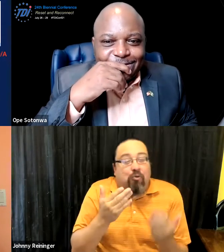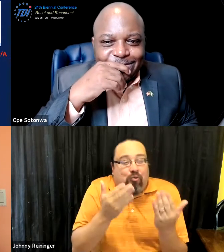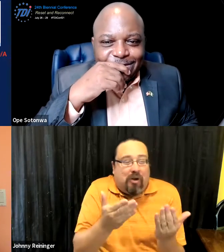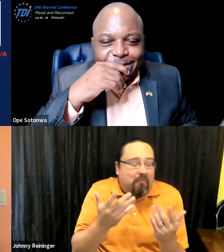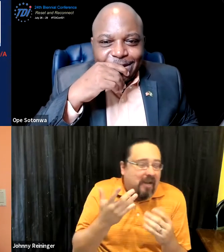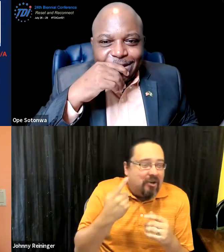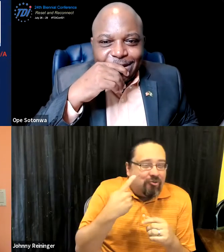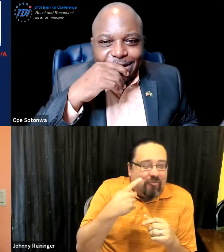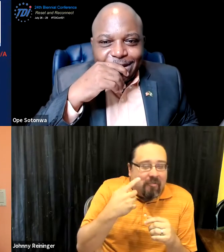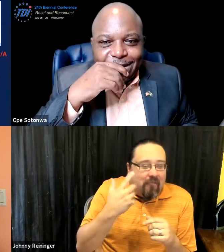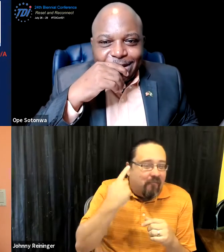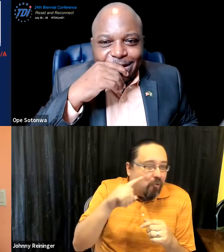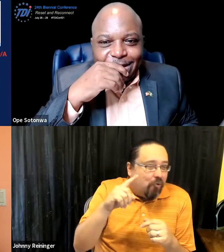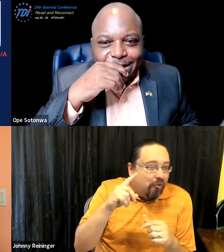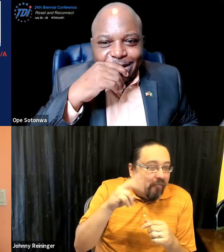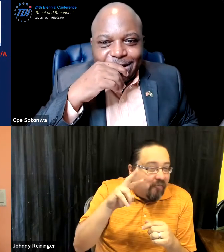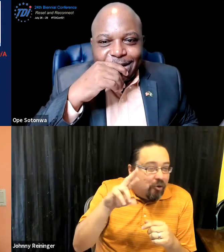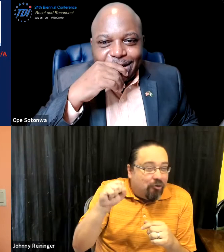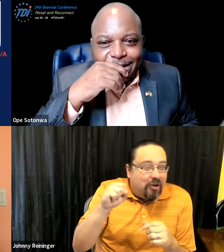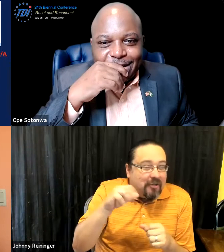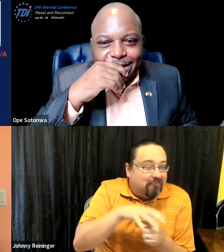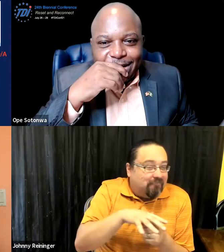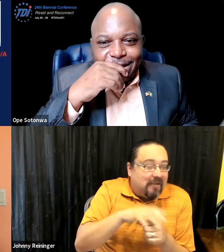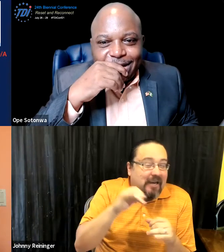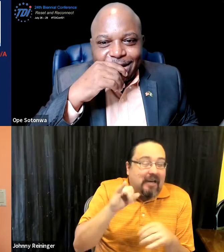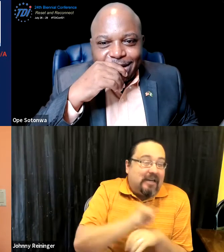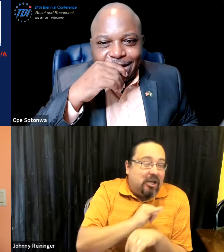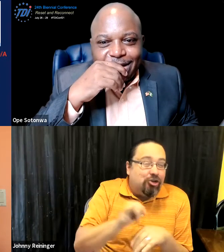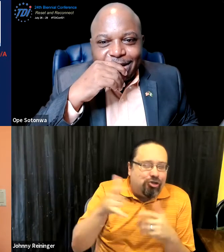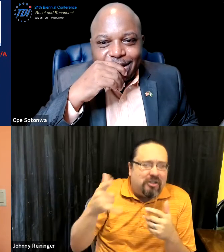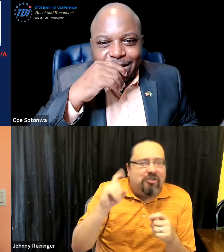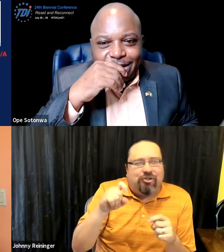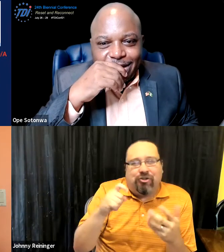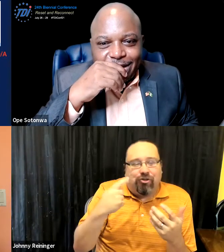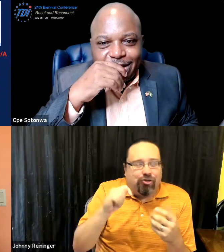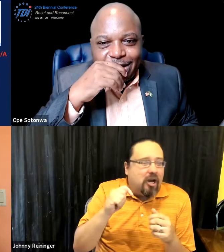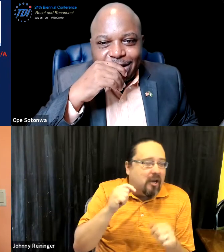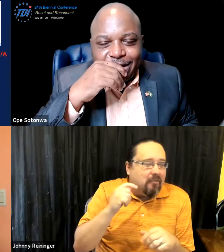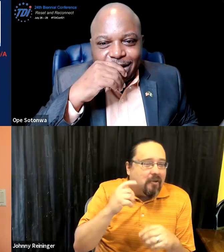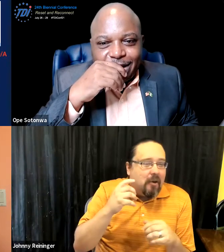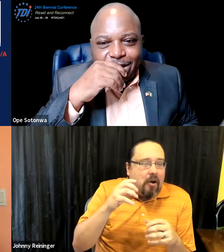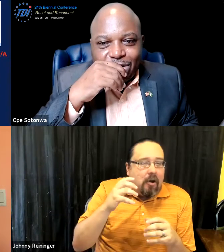Yeah, this is Johnny. I did recommend for VRS Industries